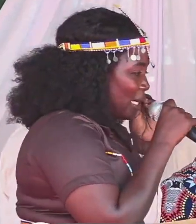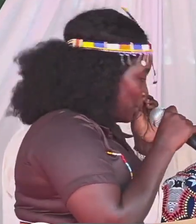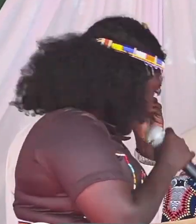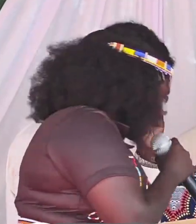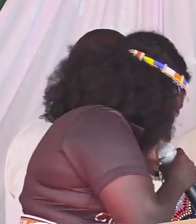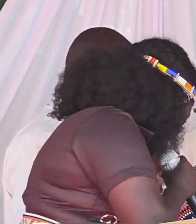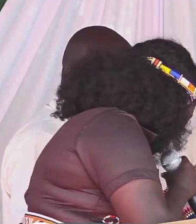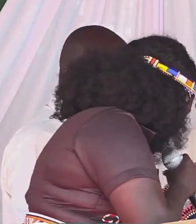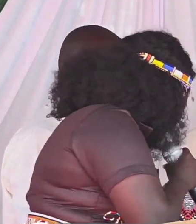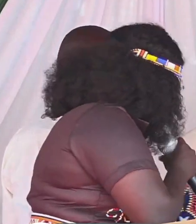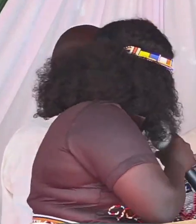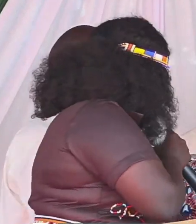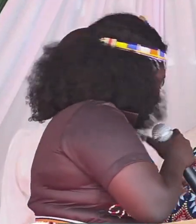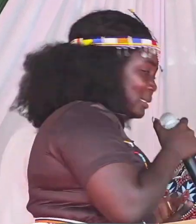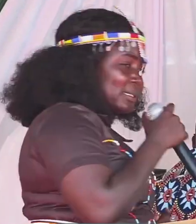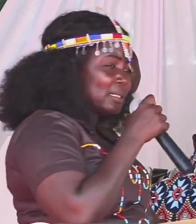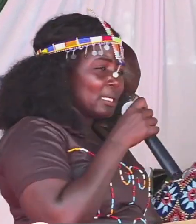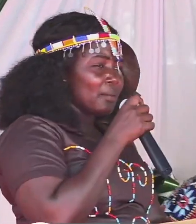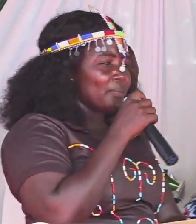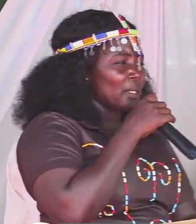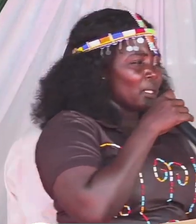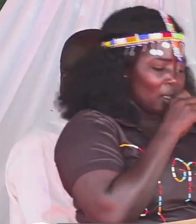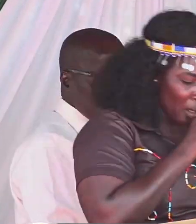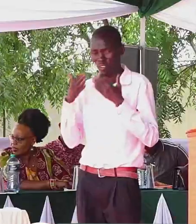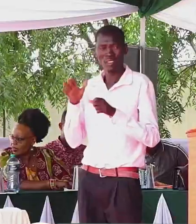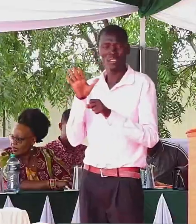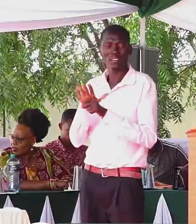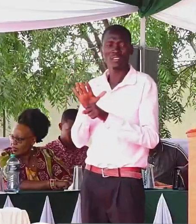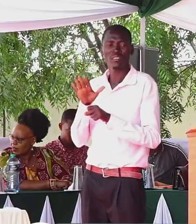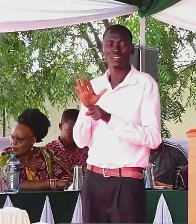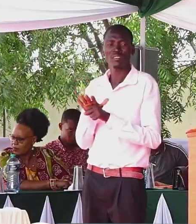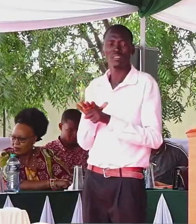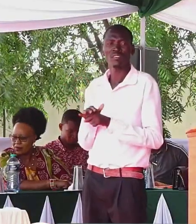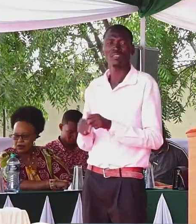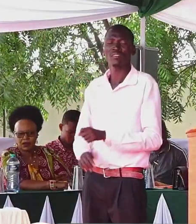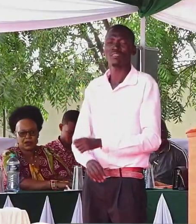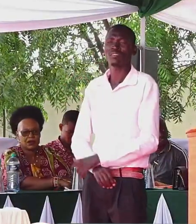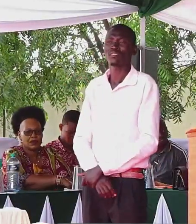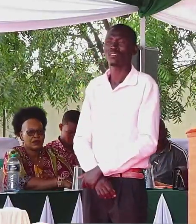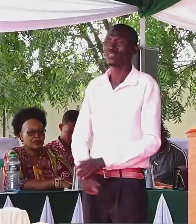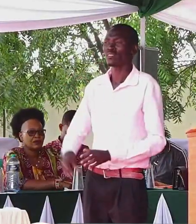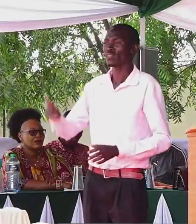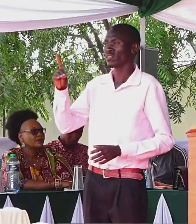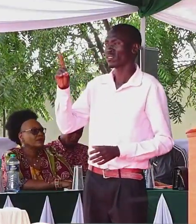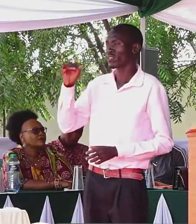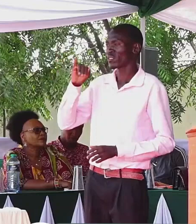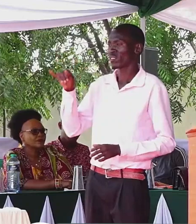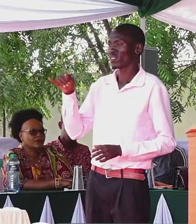Now, thank you, sir. DJ.